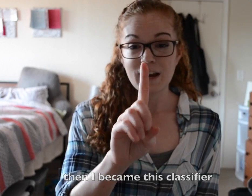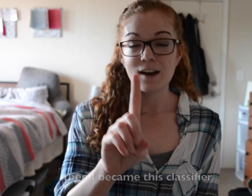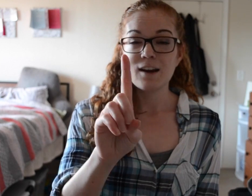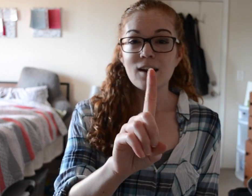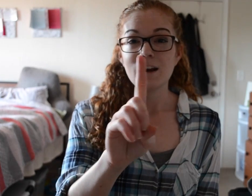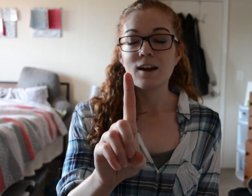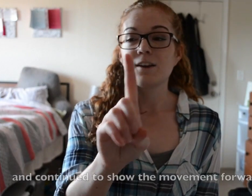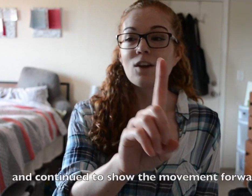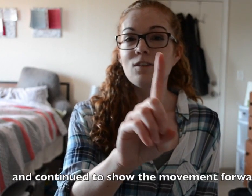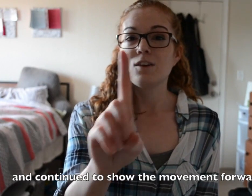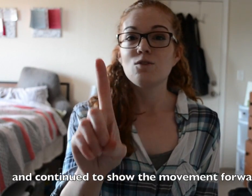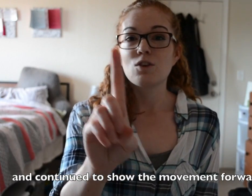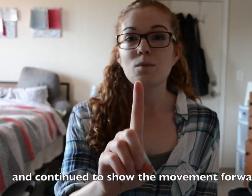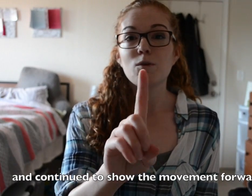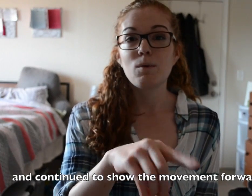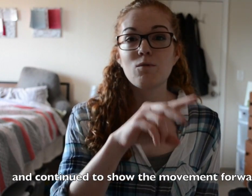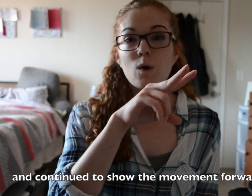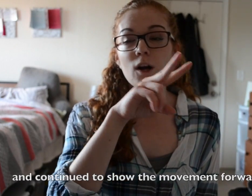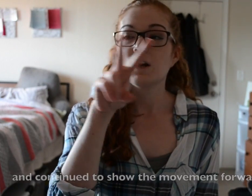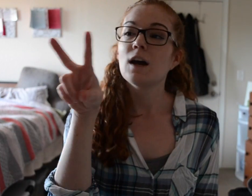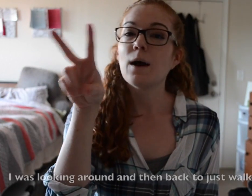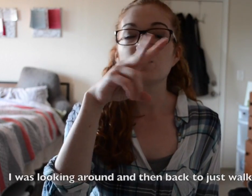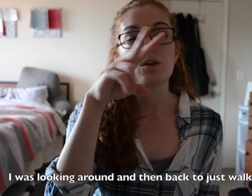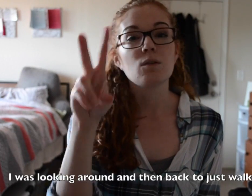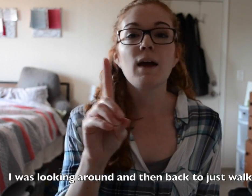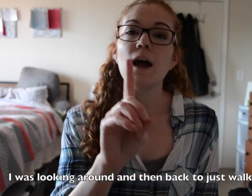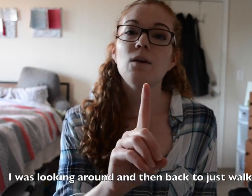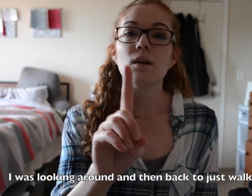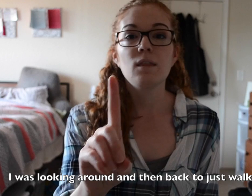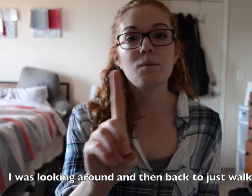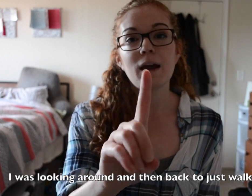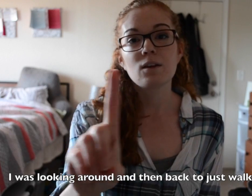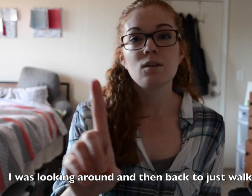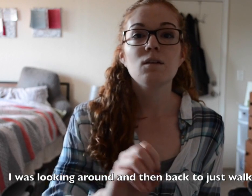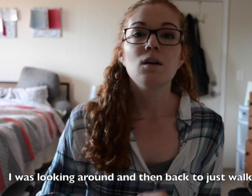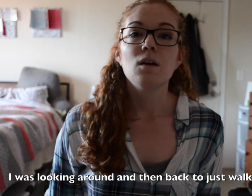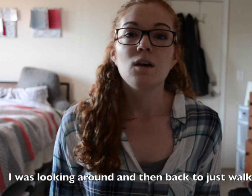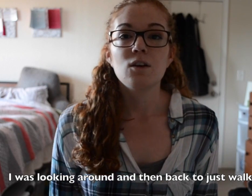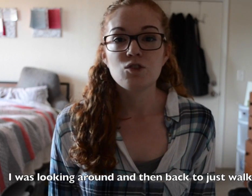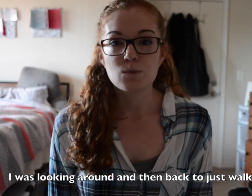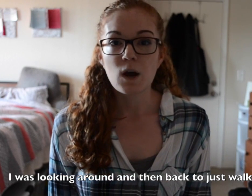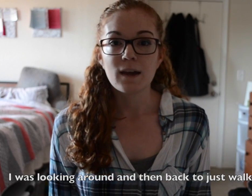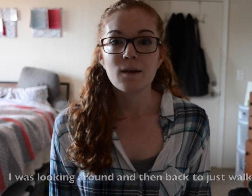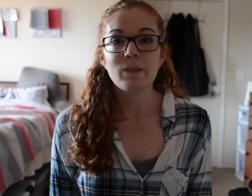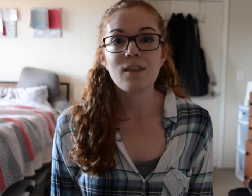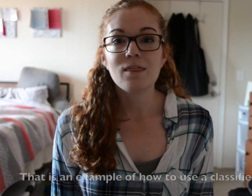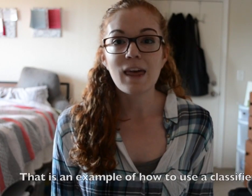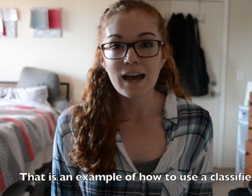classifier and continued to show the movement forward. I was looking around and then back to just walking, and that